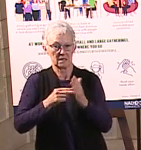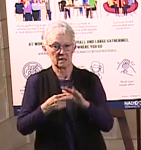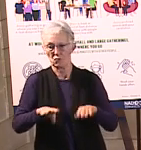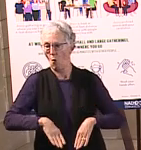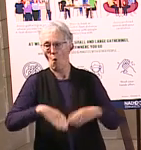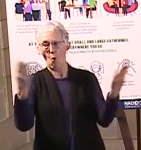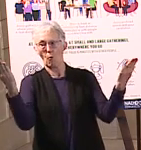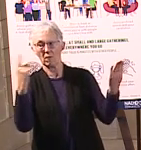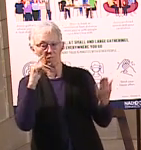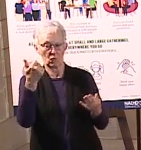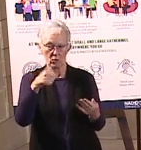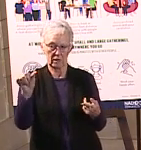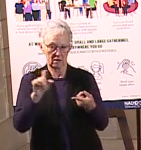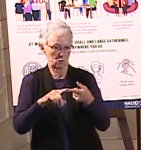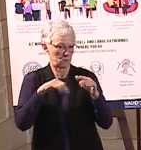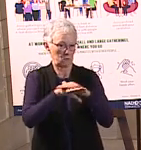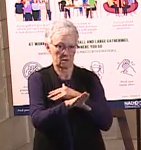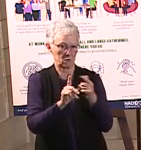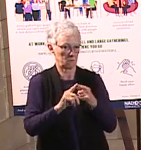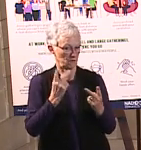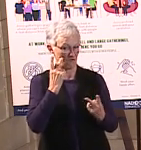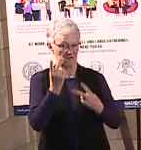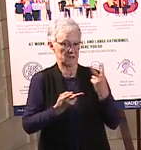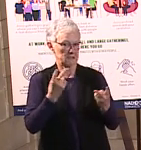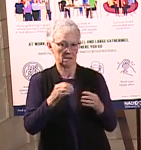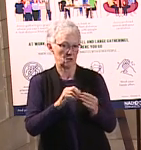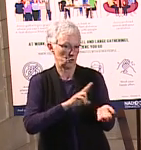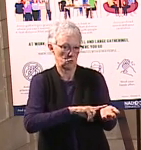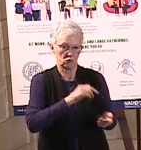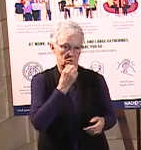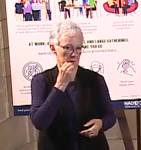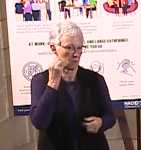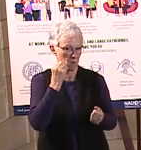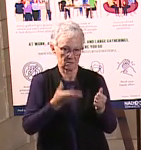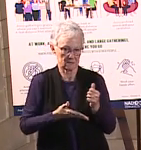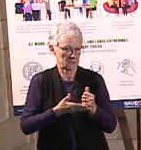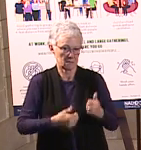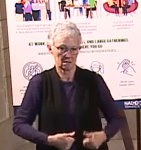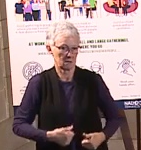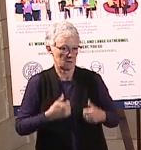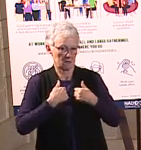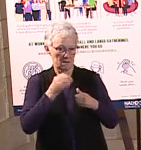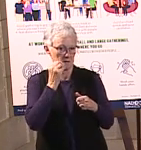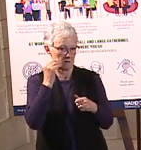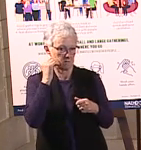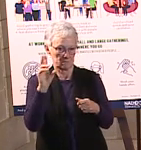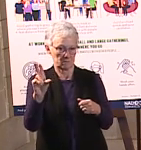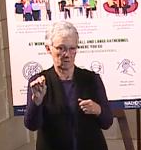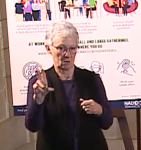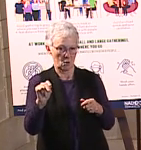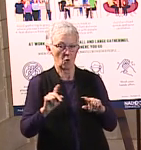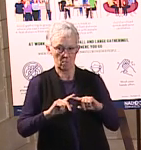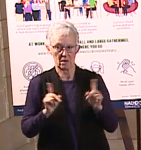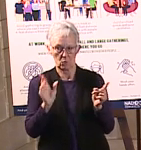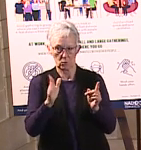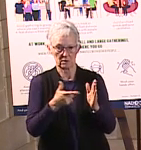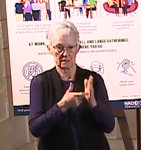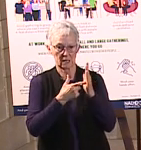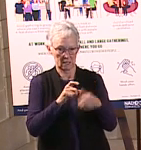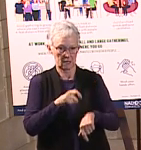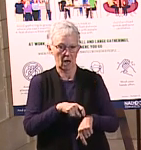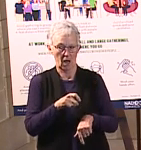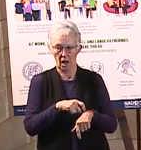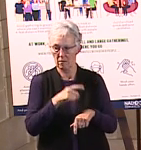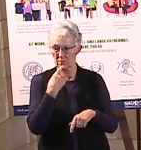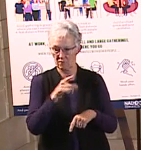offering, allowing for long-term care facilities, but they're going to have to implement it, and that may take time.